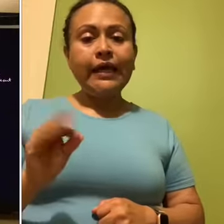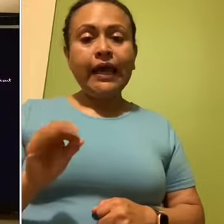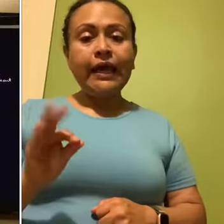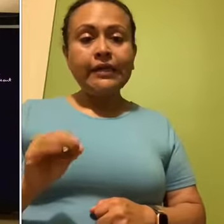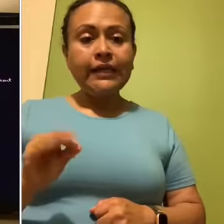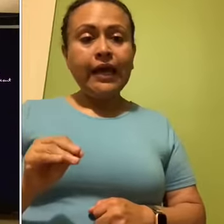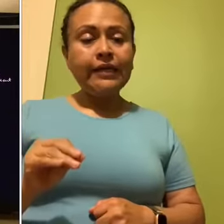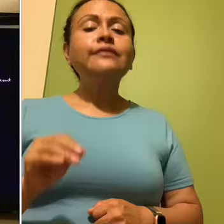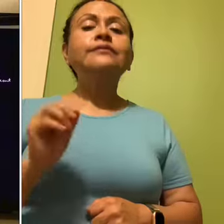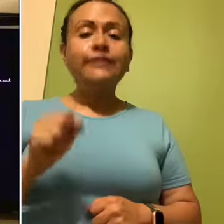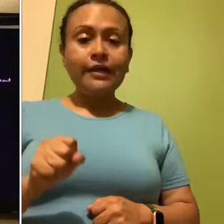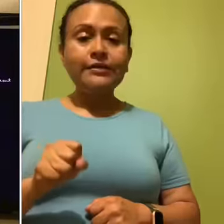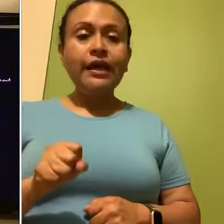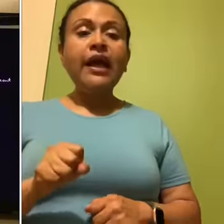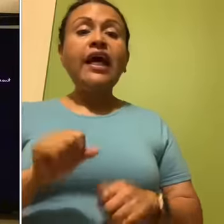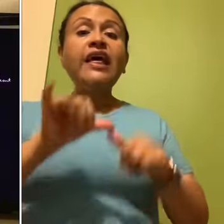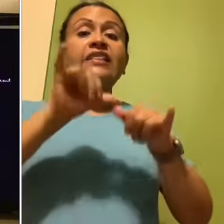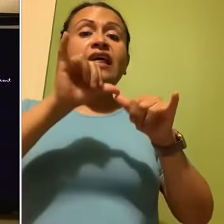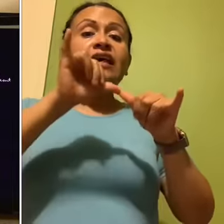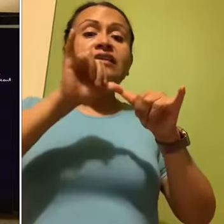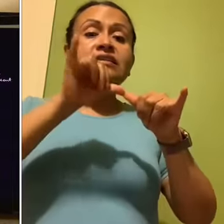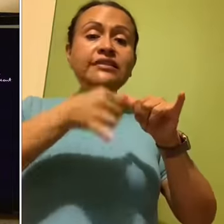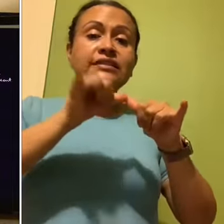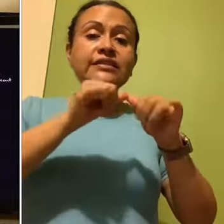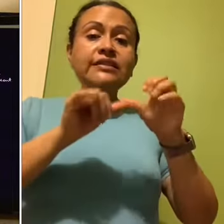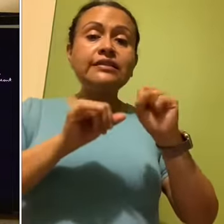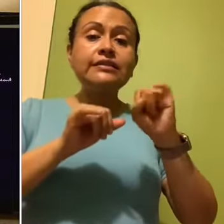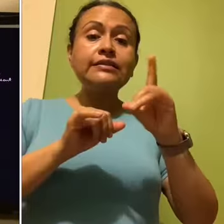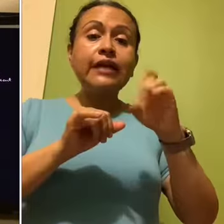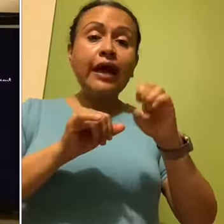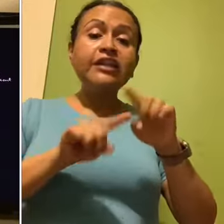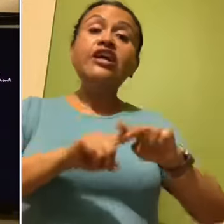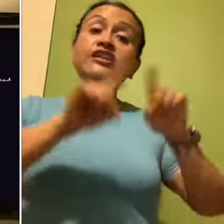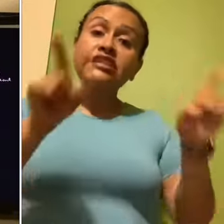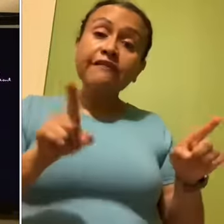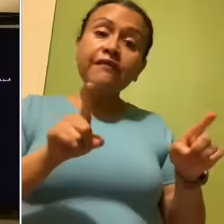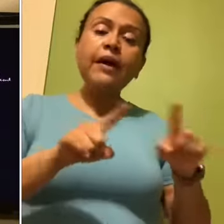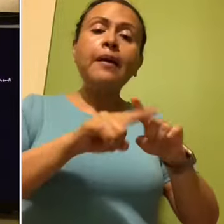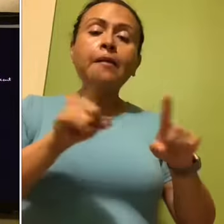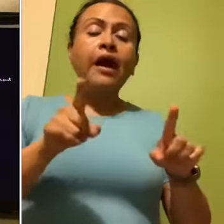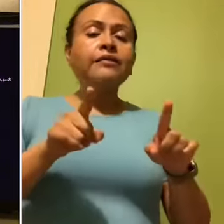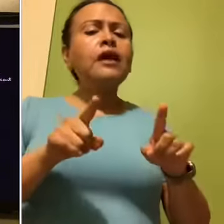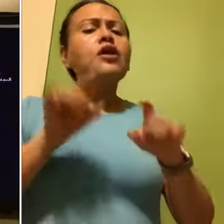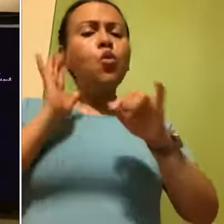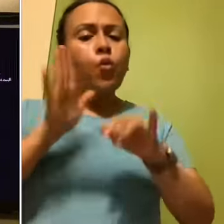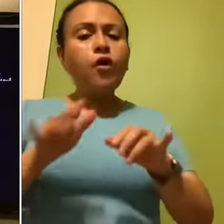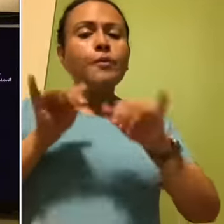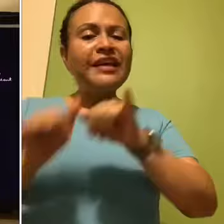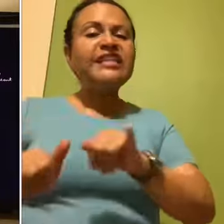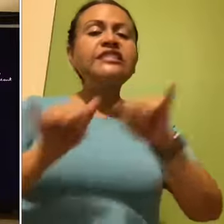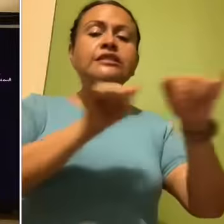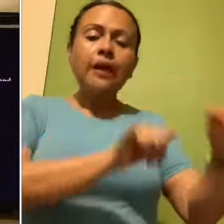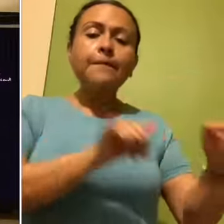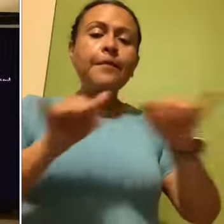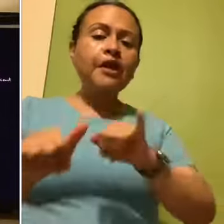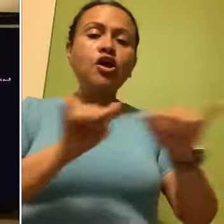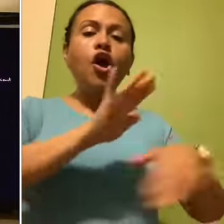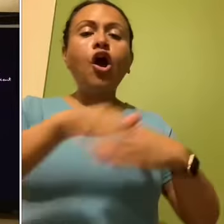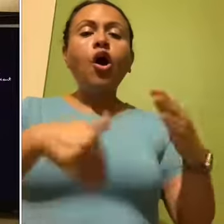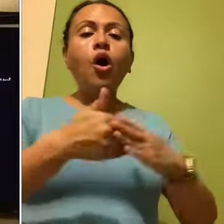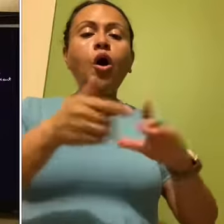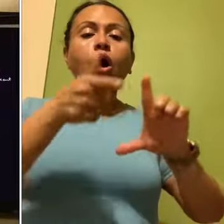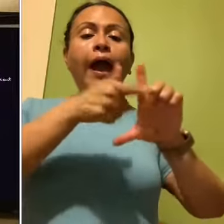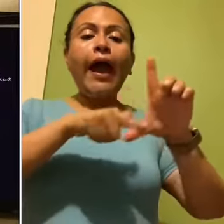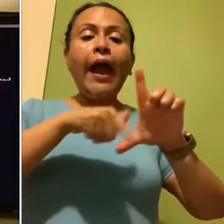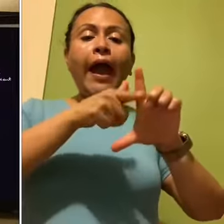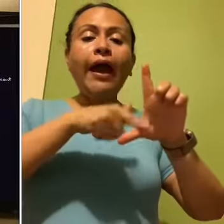is 60 degrees, and this is 90 degrees. Even though their side lengths are different, these are going to be similar triangles. They're essentially scaled up versions